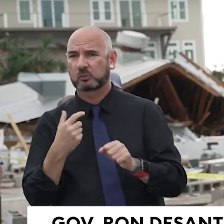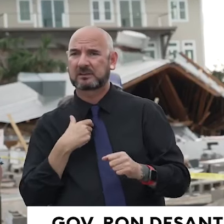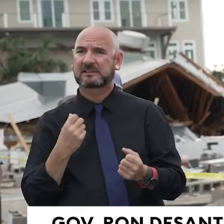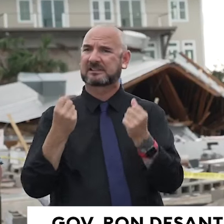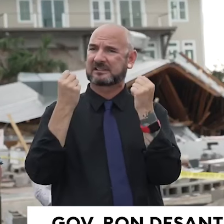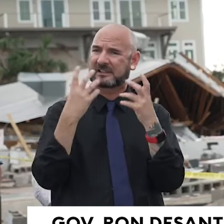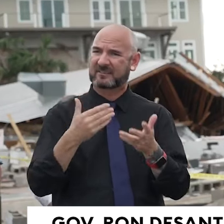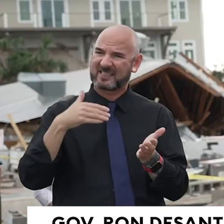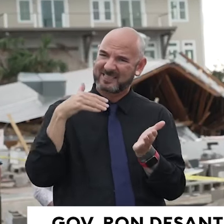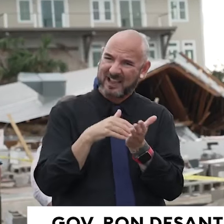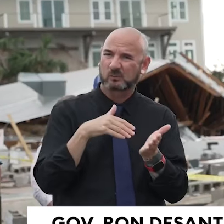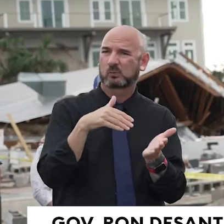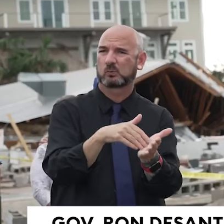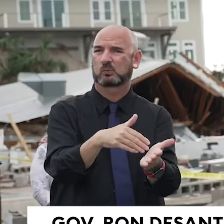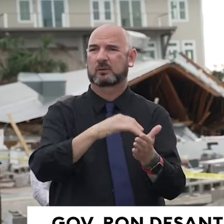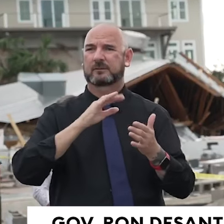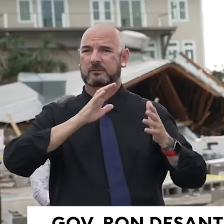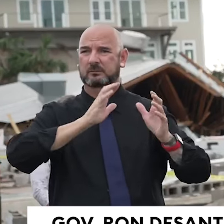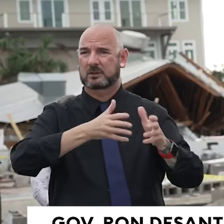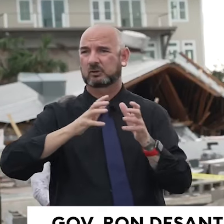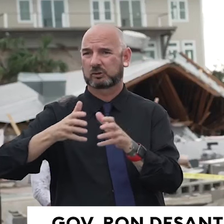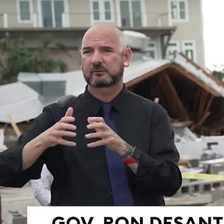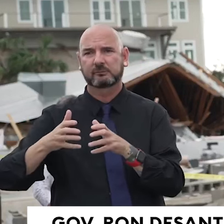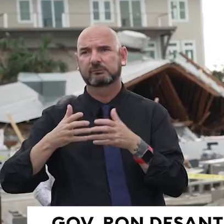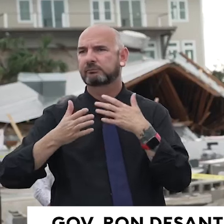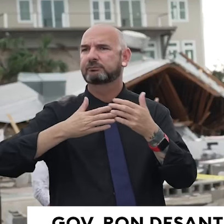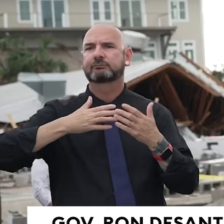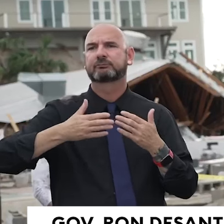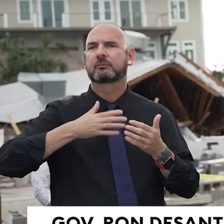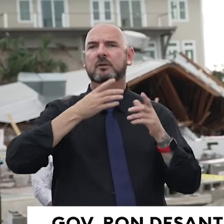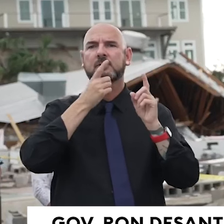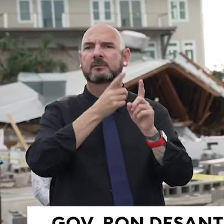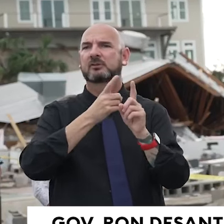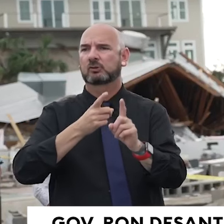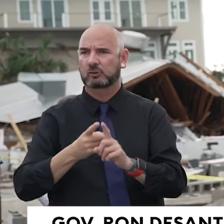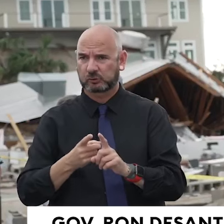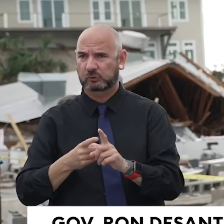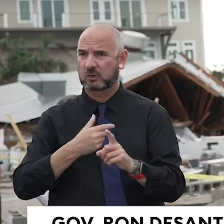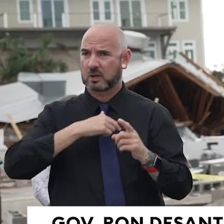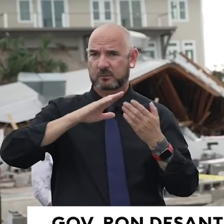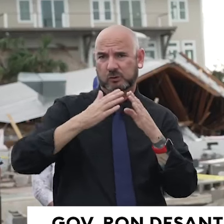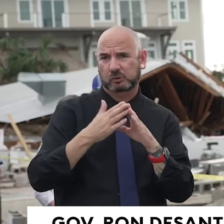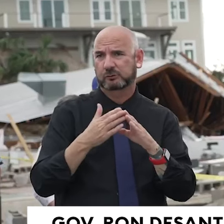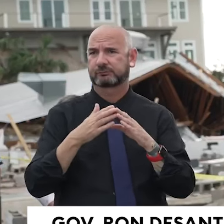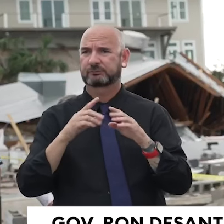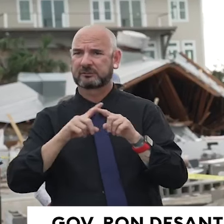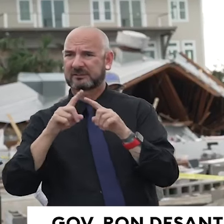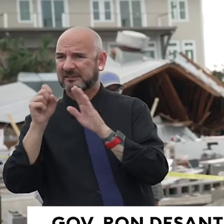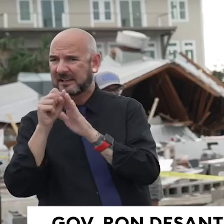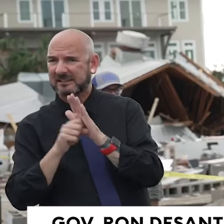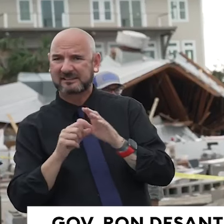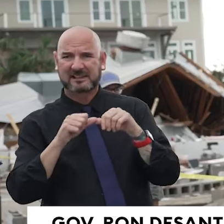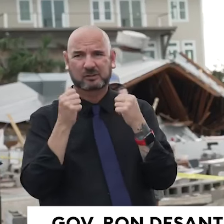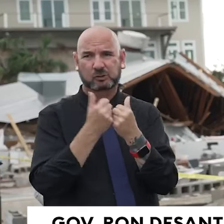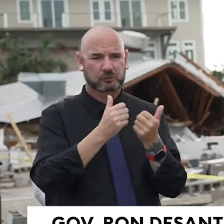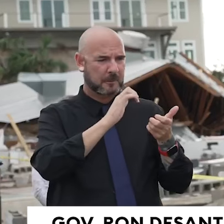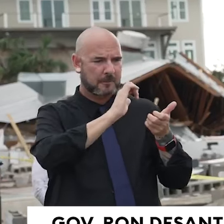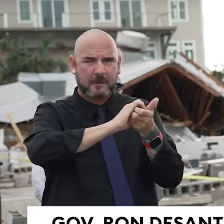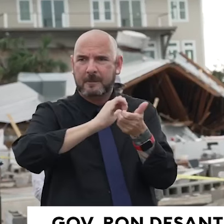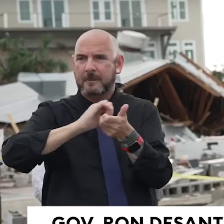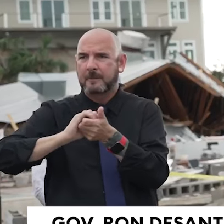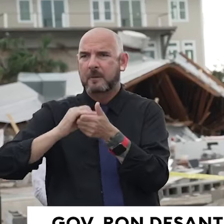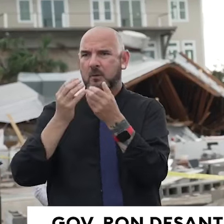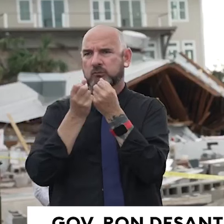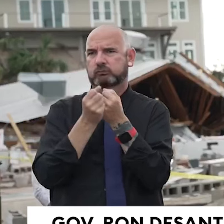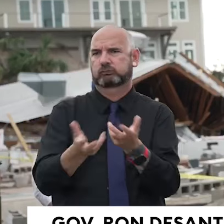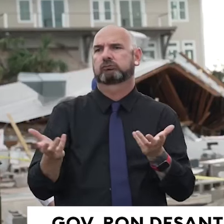missions between municipal, county, and state agencies that were effectively discharged right after the storm. And a